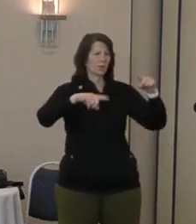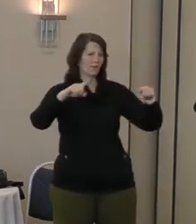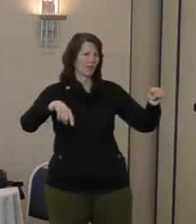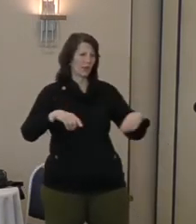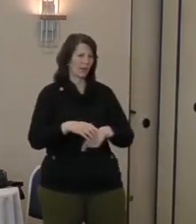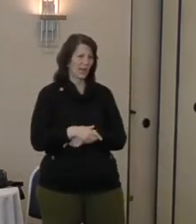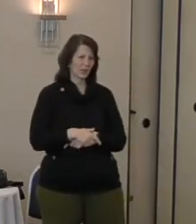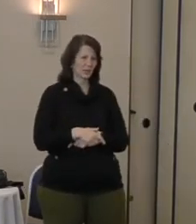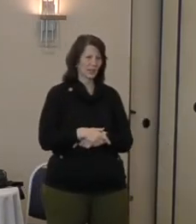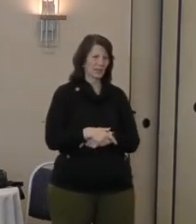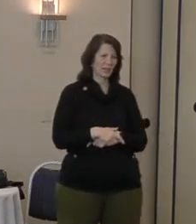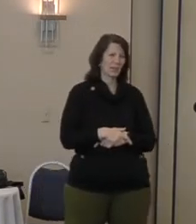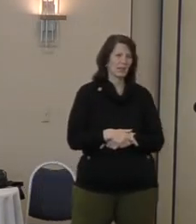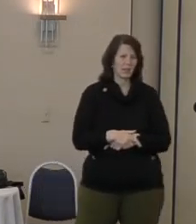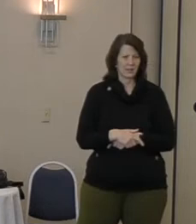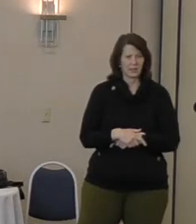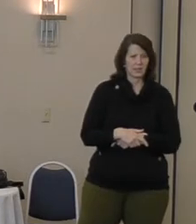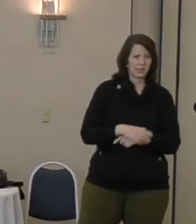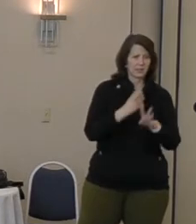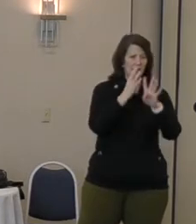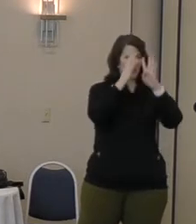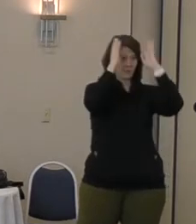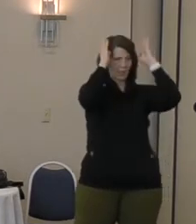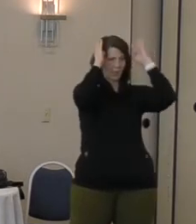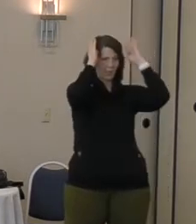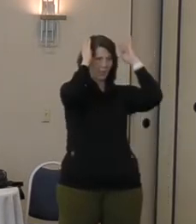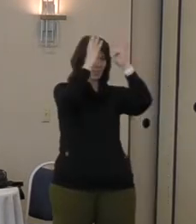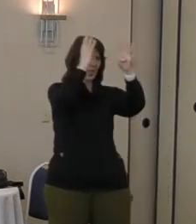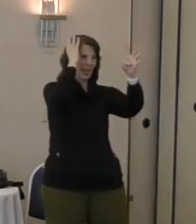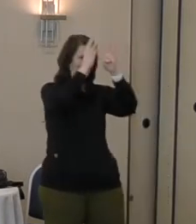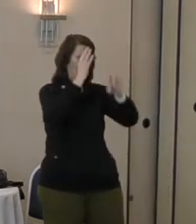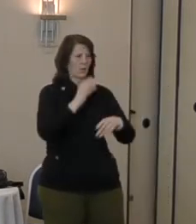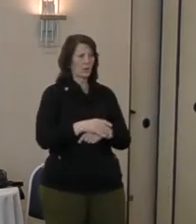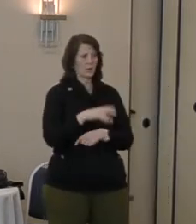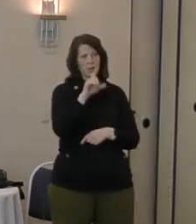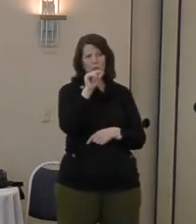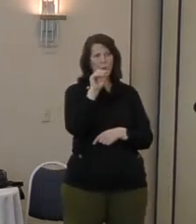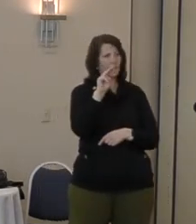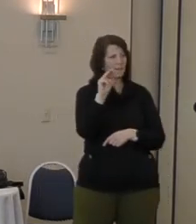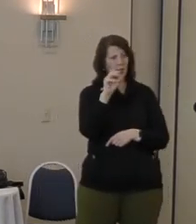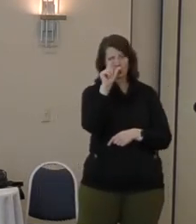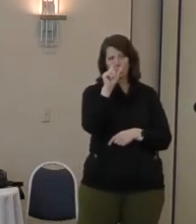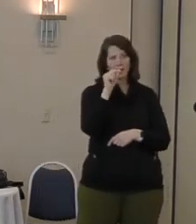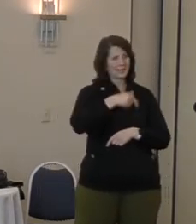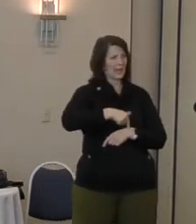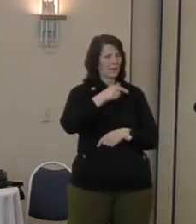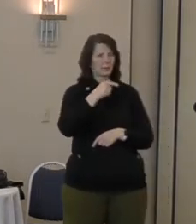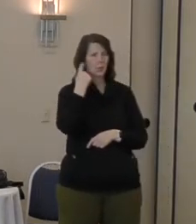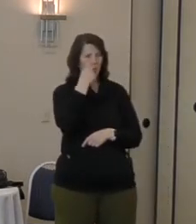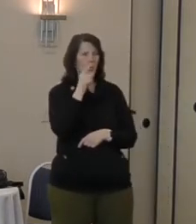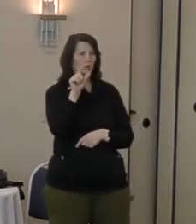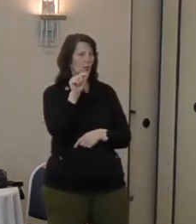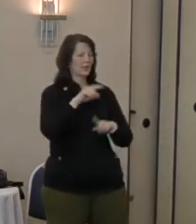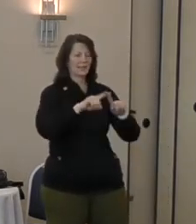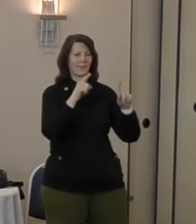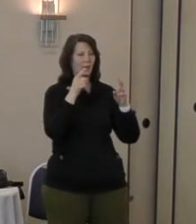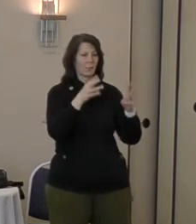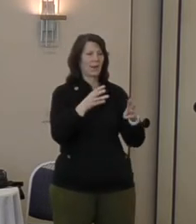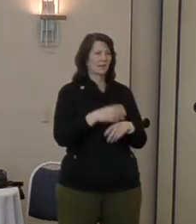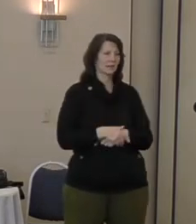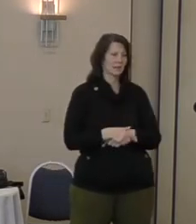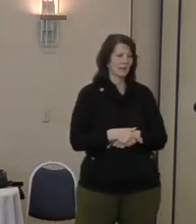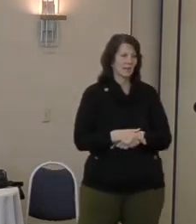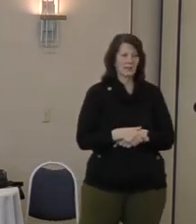variations. We can have a buyout 20 meters out, 20 different times until 20 different ways. That's just what it